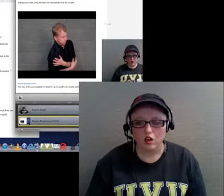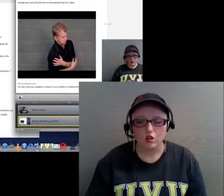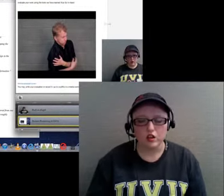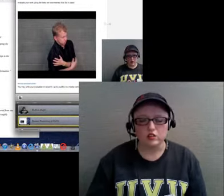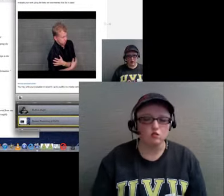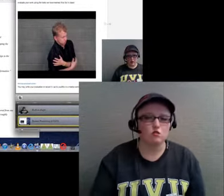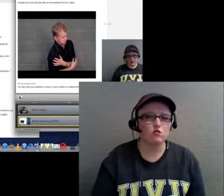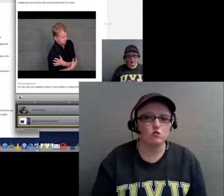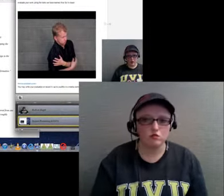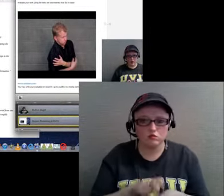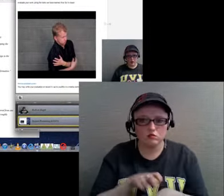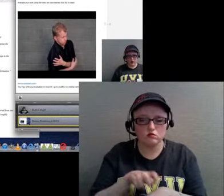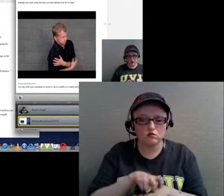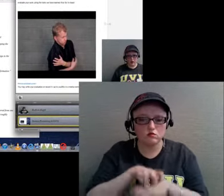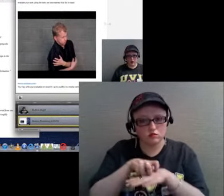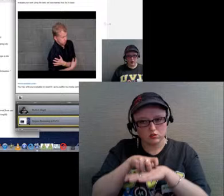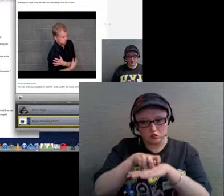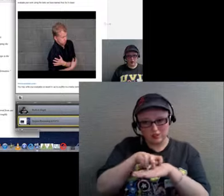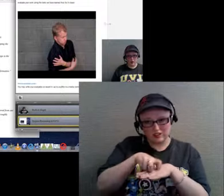Okay, so